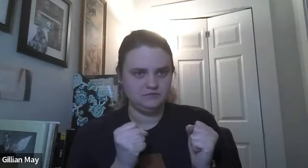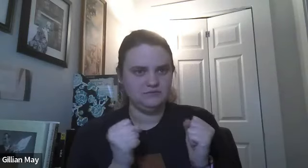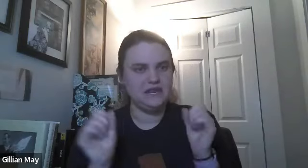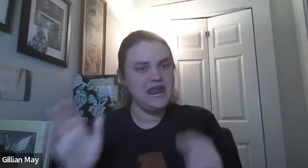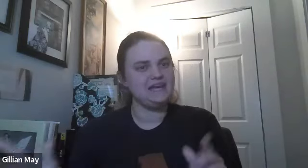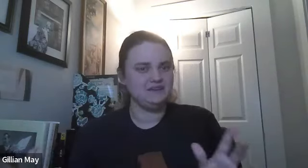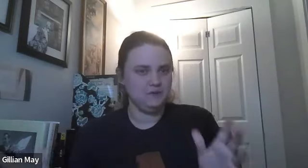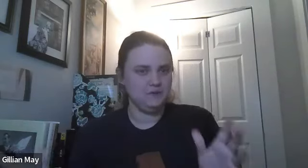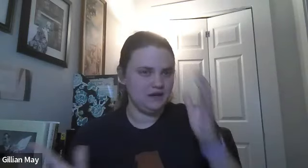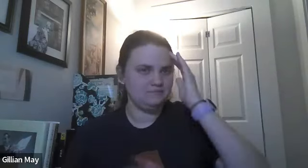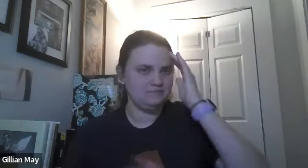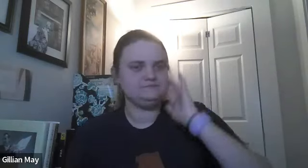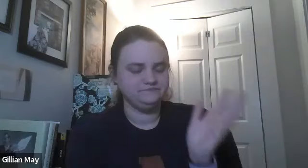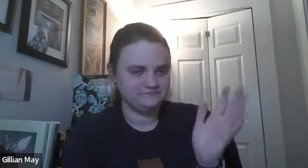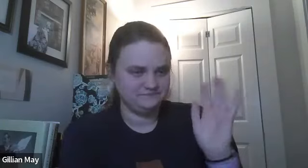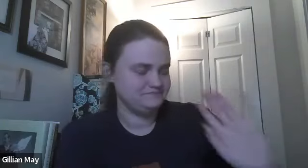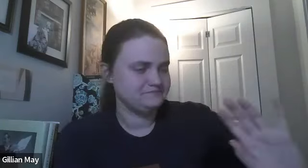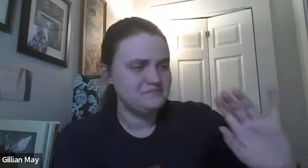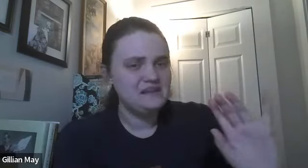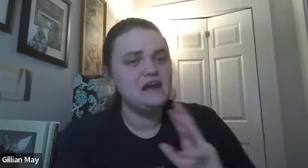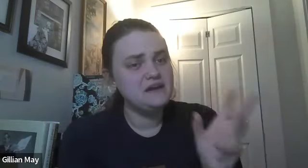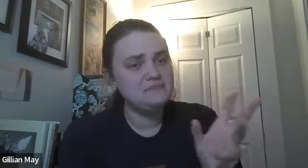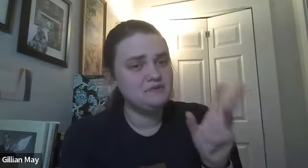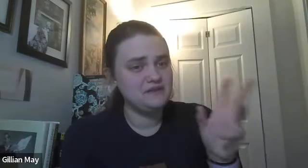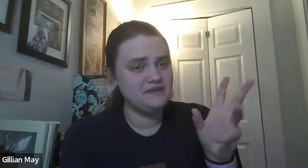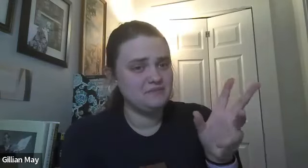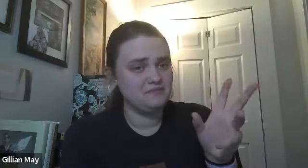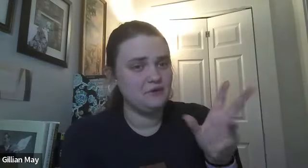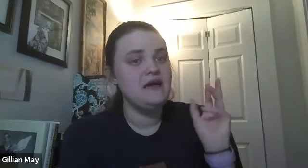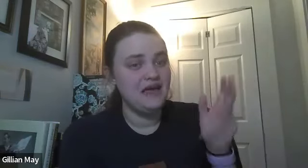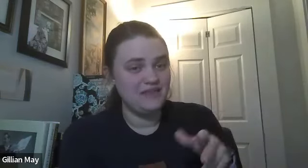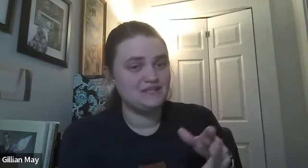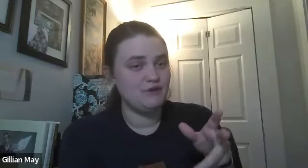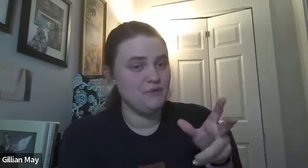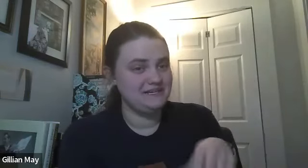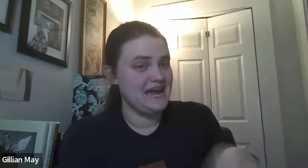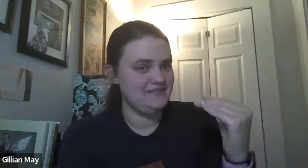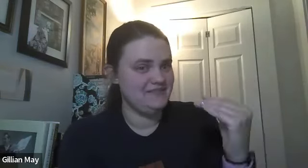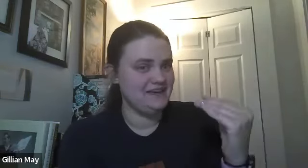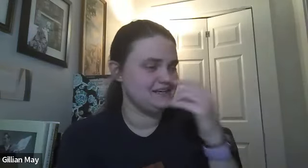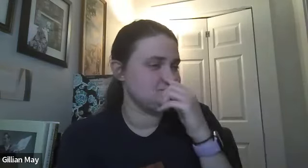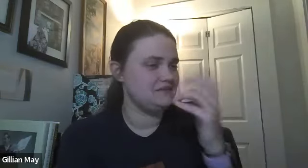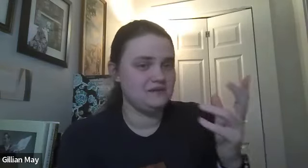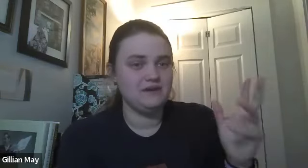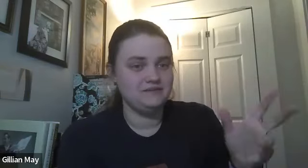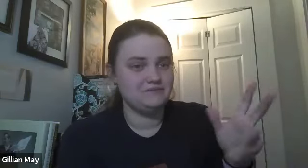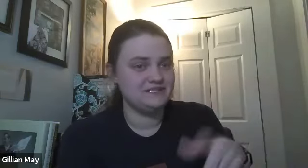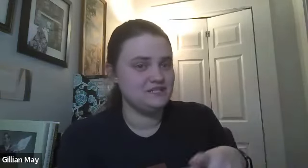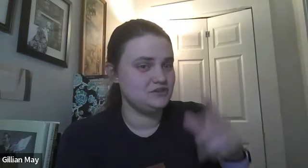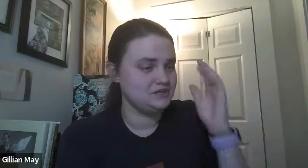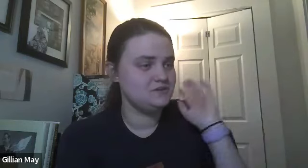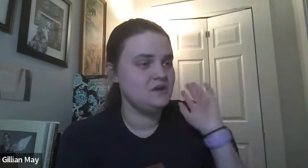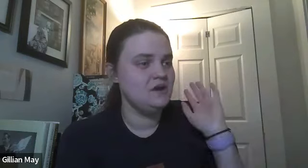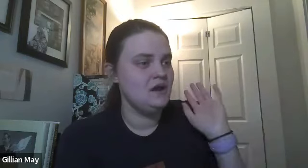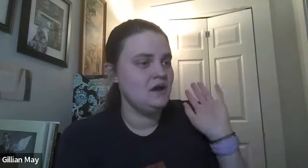the negative way. I've had people think that before, and that's why I wanted to add that in, because that's what I think about every time I say strange.